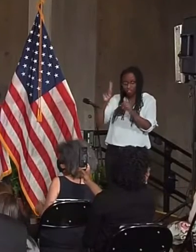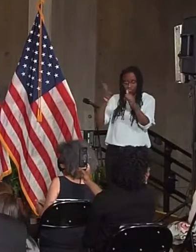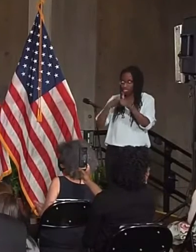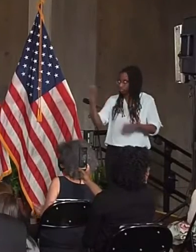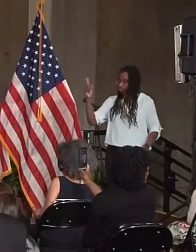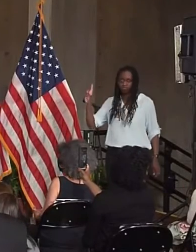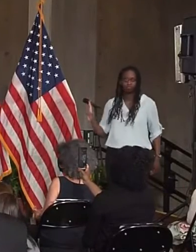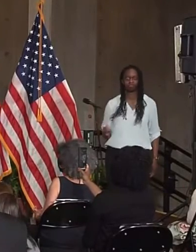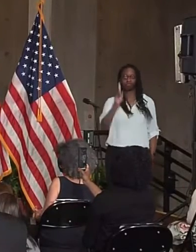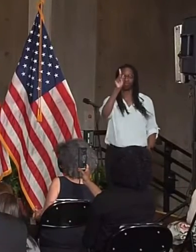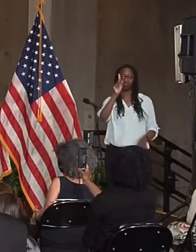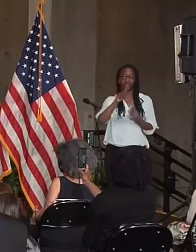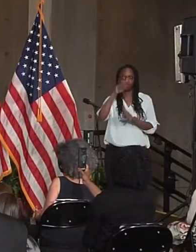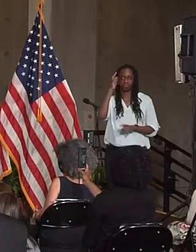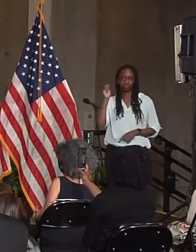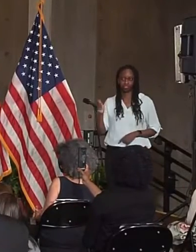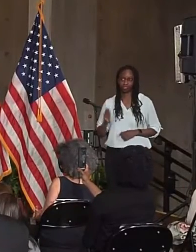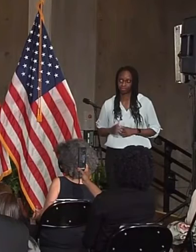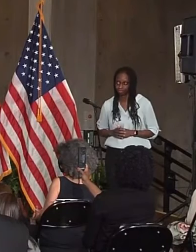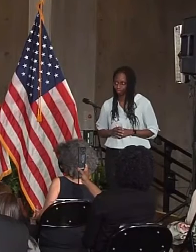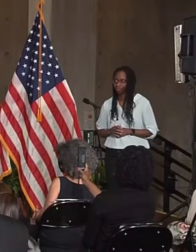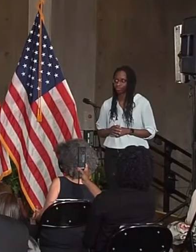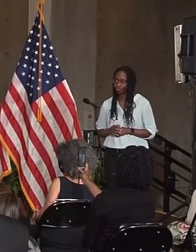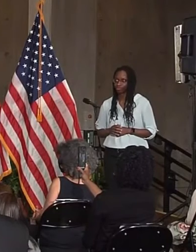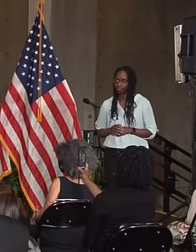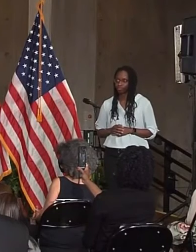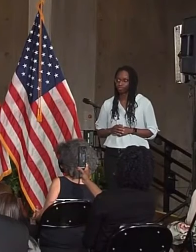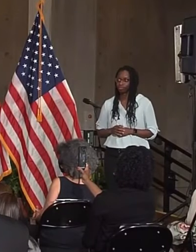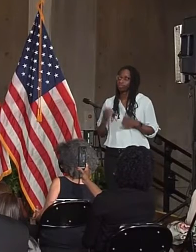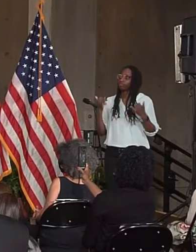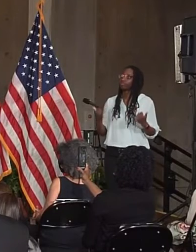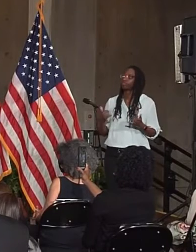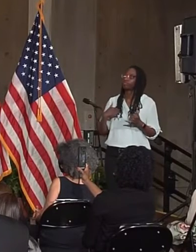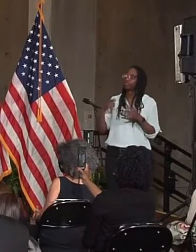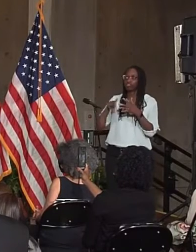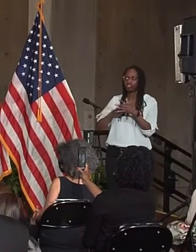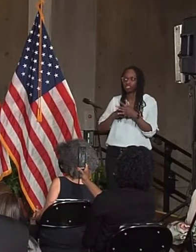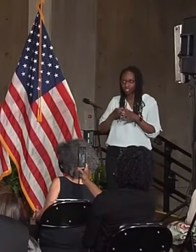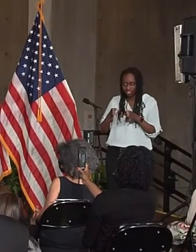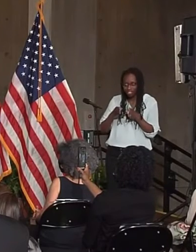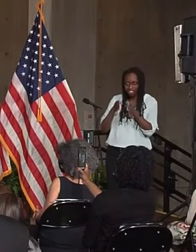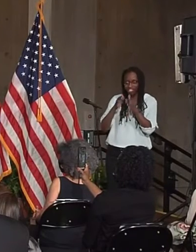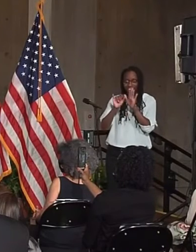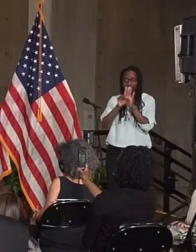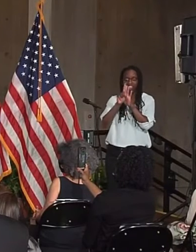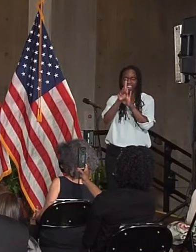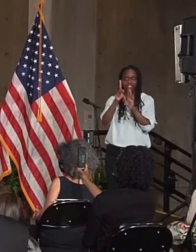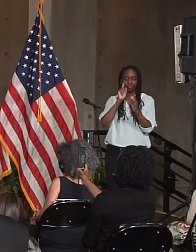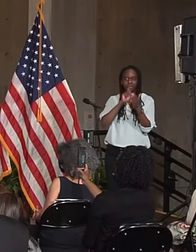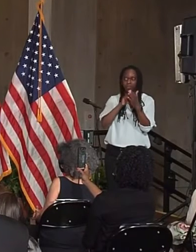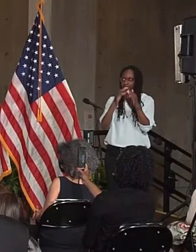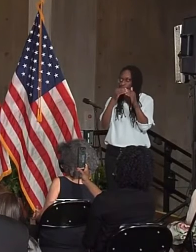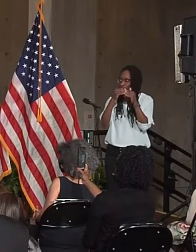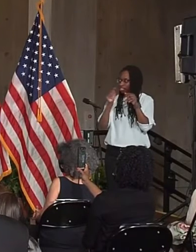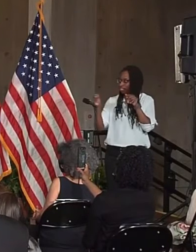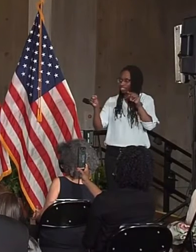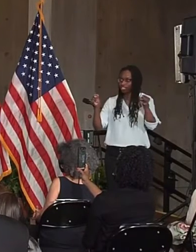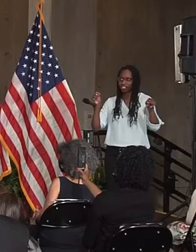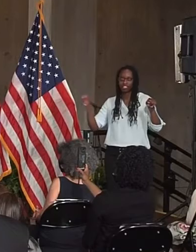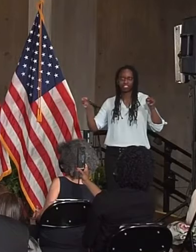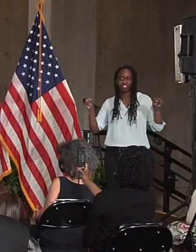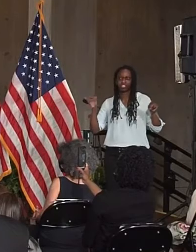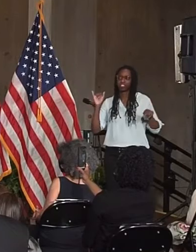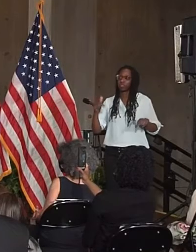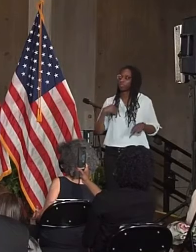As she walks the path of a historic first, I could not think of a more poetic moment than sharing the stage with other Black